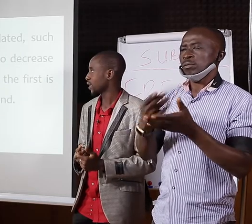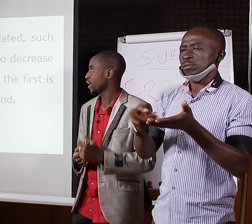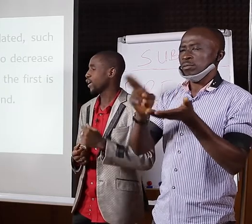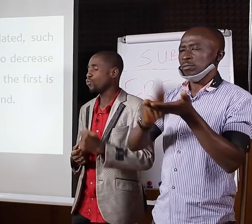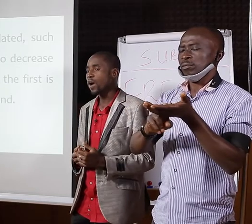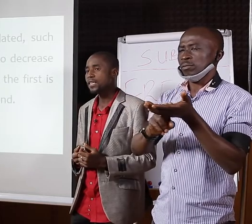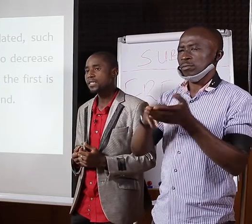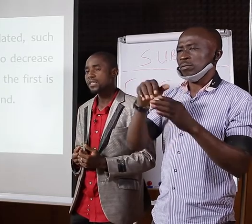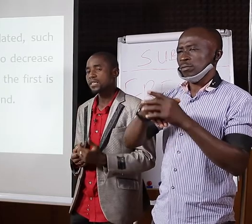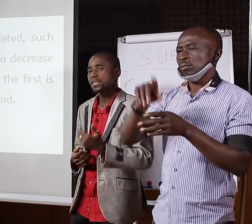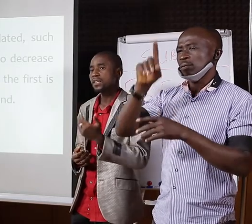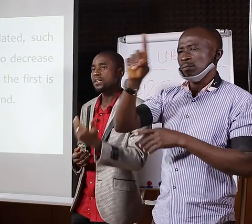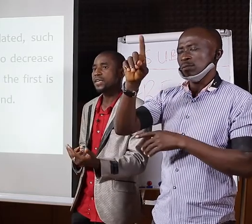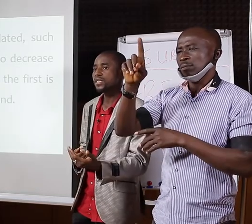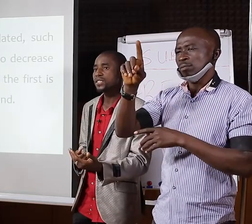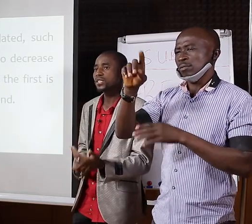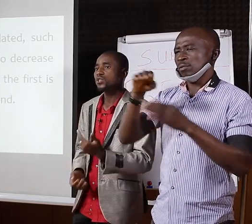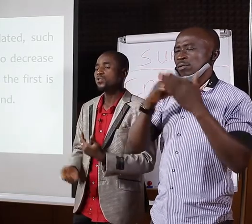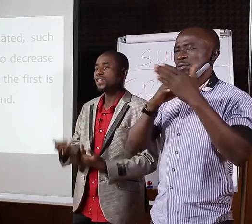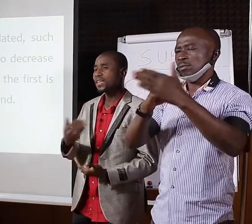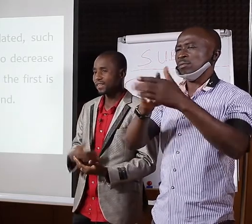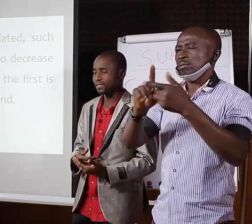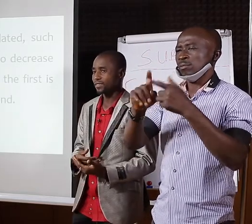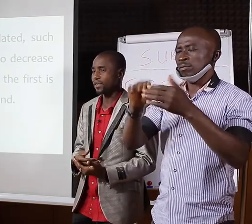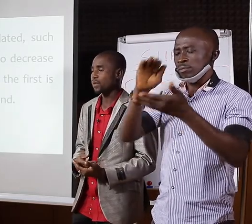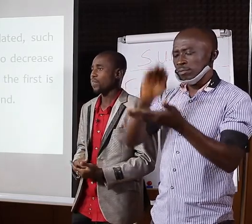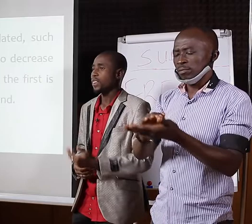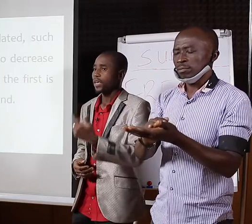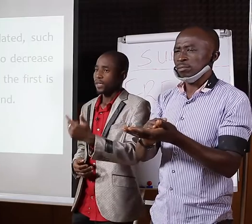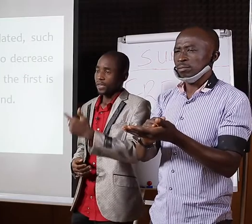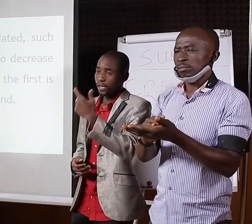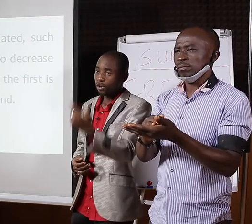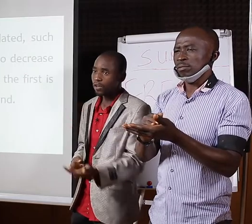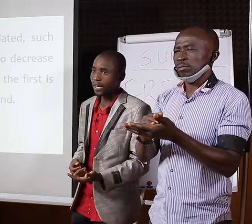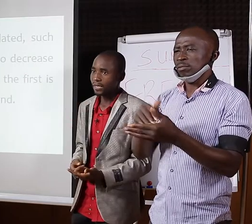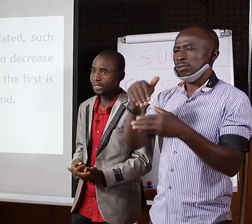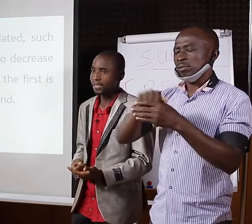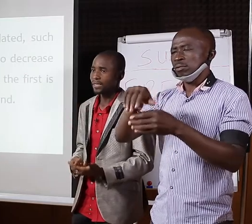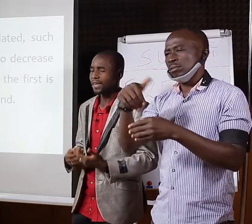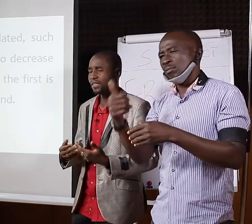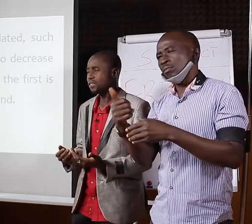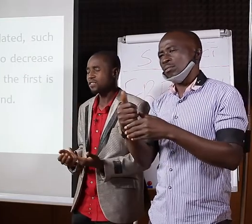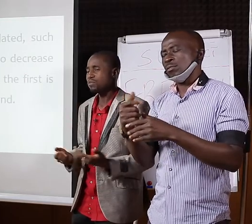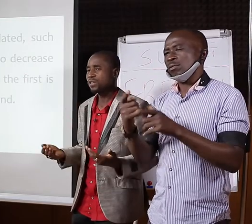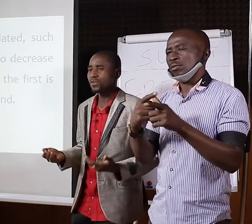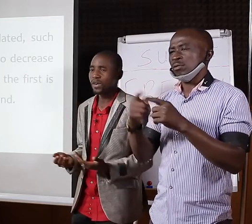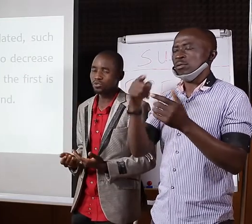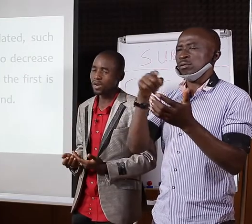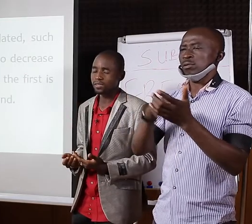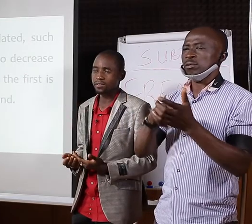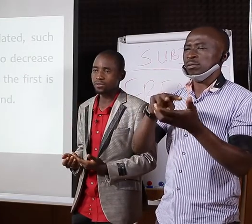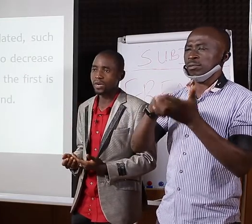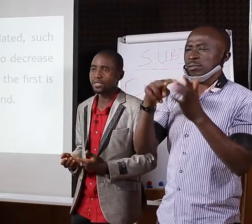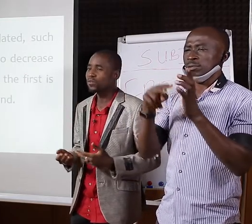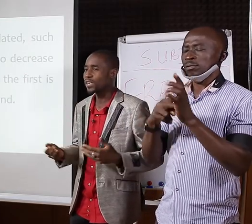increase in one leads to the decrease in the other, then this is simply refers